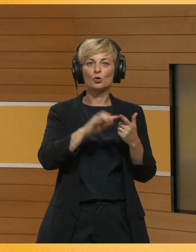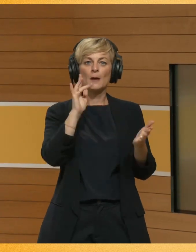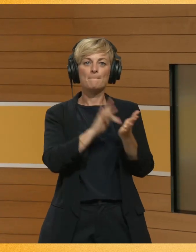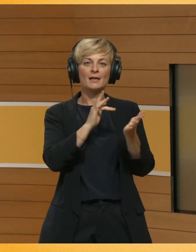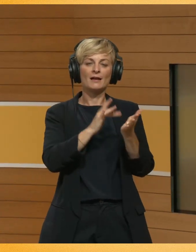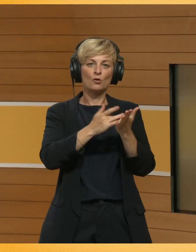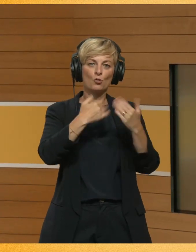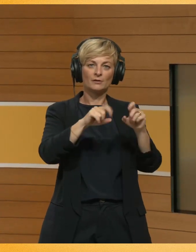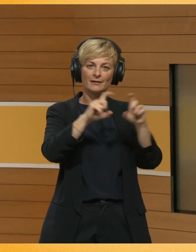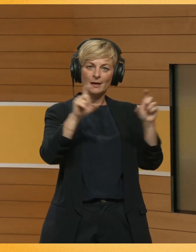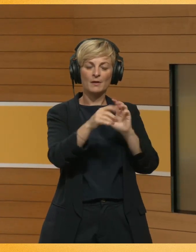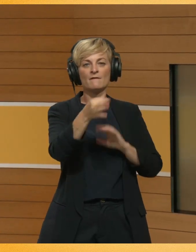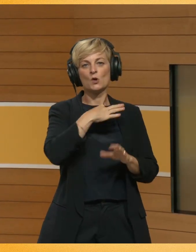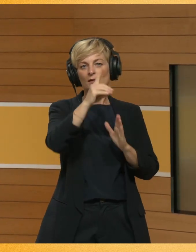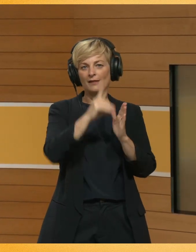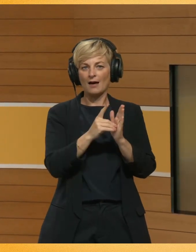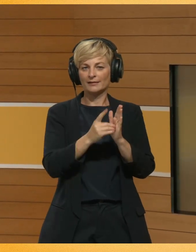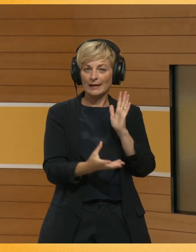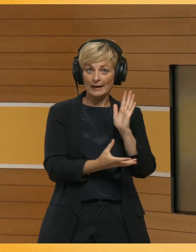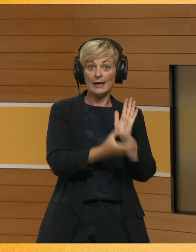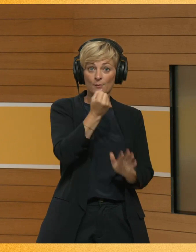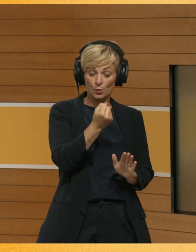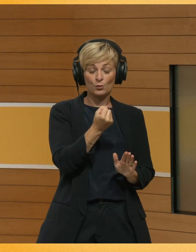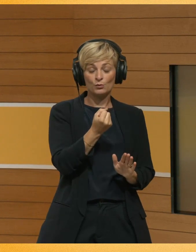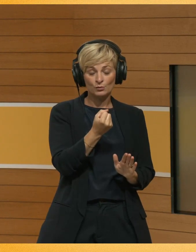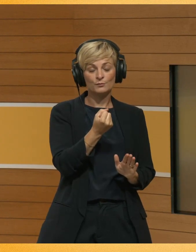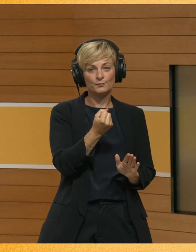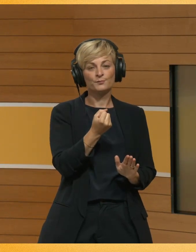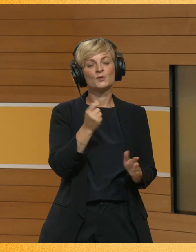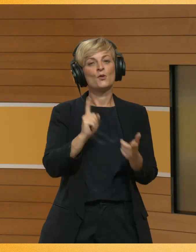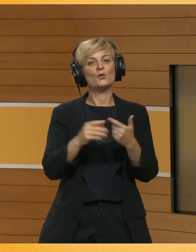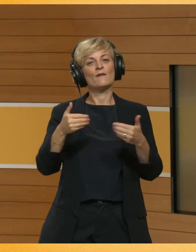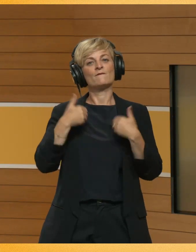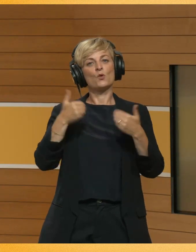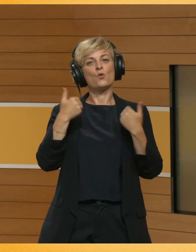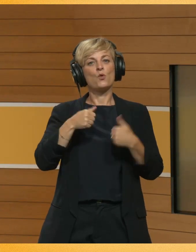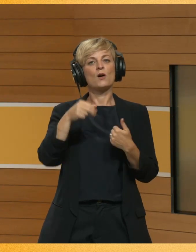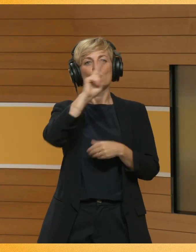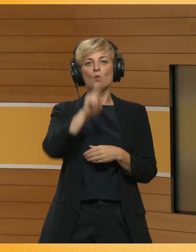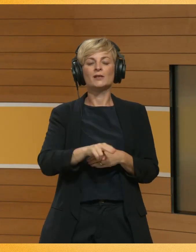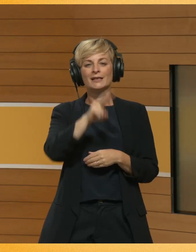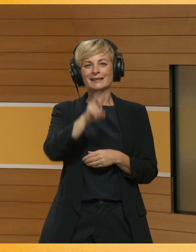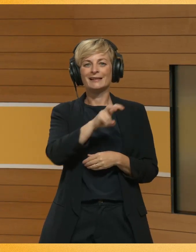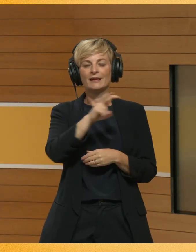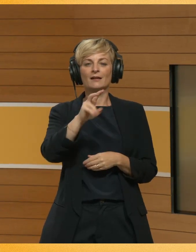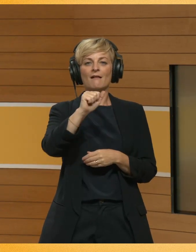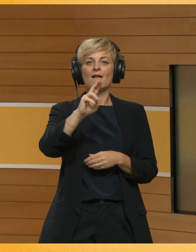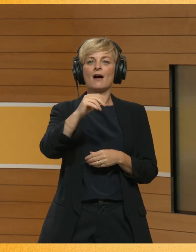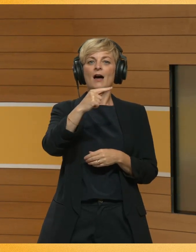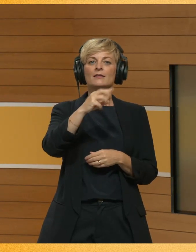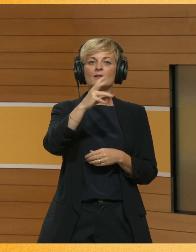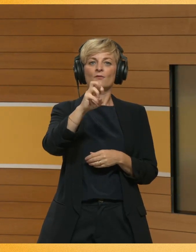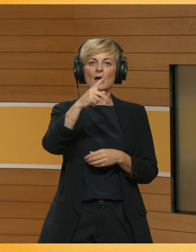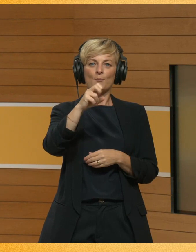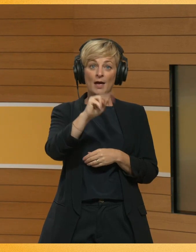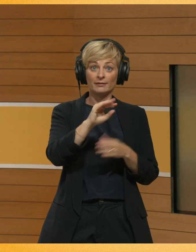very pleased to have the University Hospital of Antwerp participating in this project because they were the first obtaining magnet